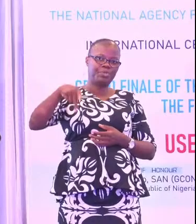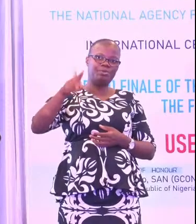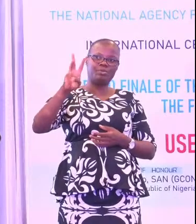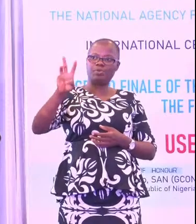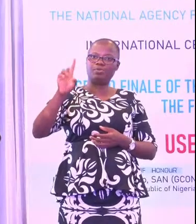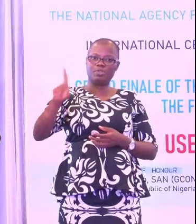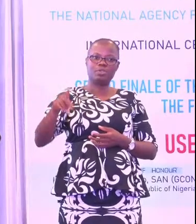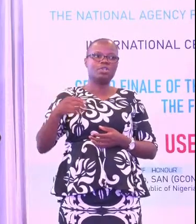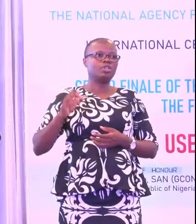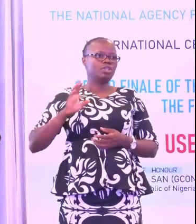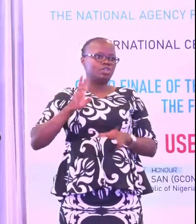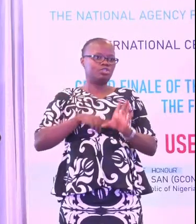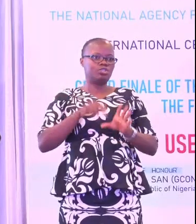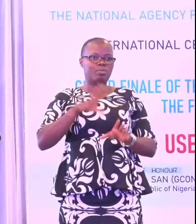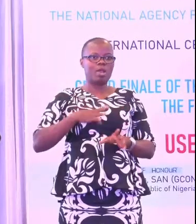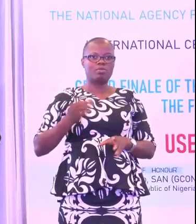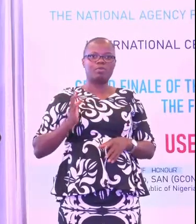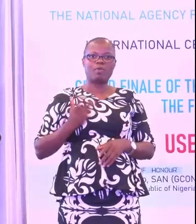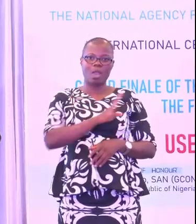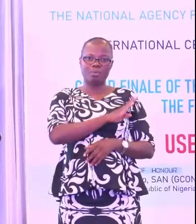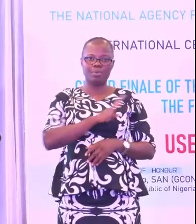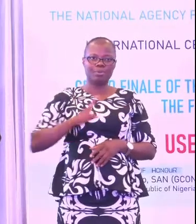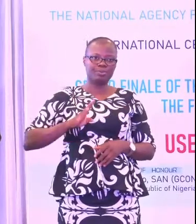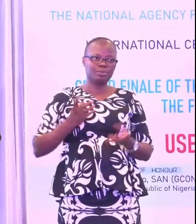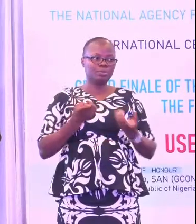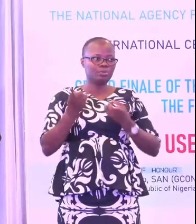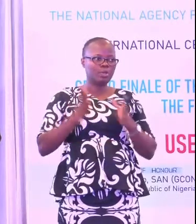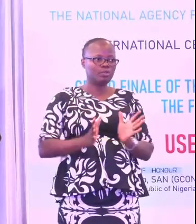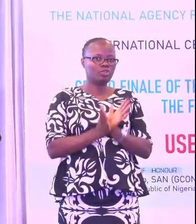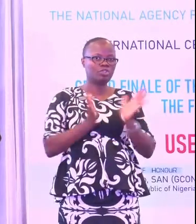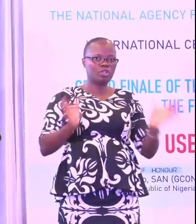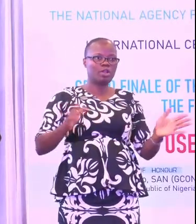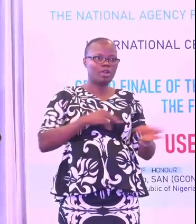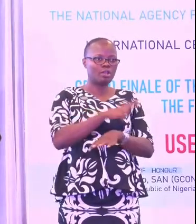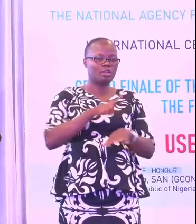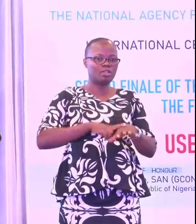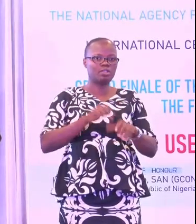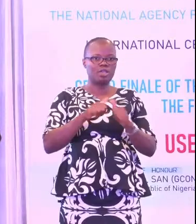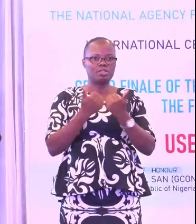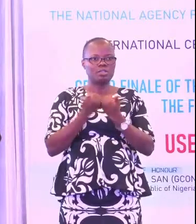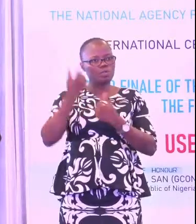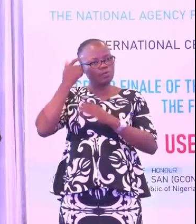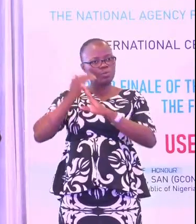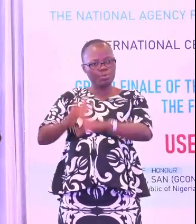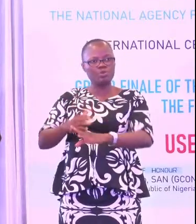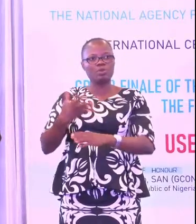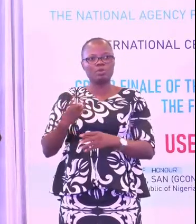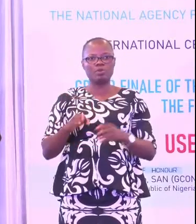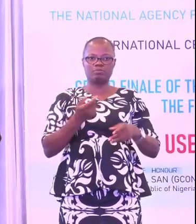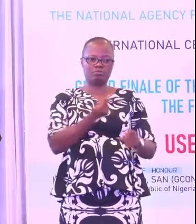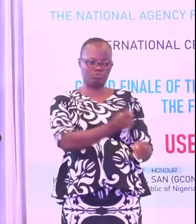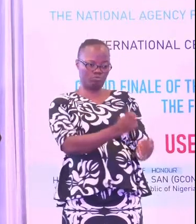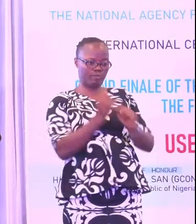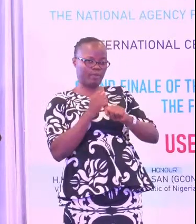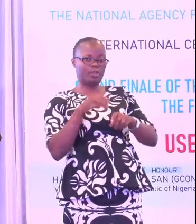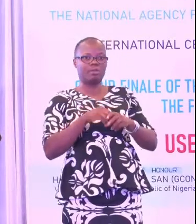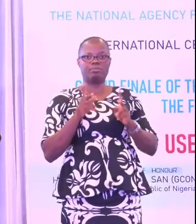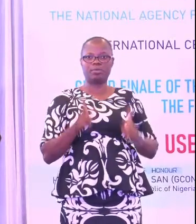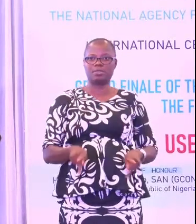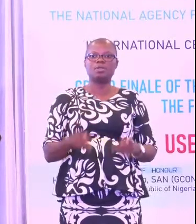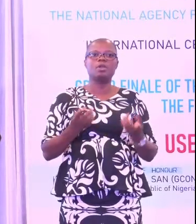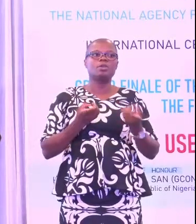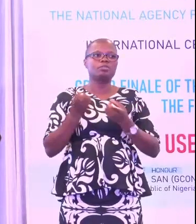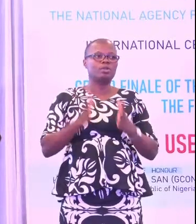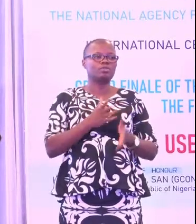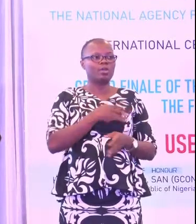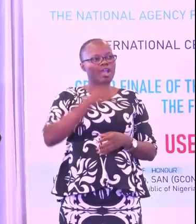Chairman of our board, and the Director General National Agency for the Prohibition of Trafficking Persons, directors and